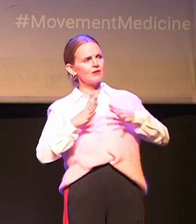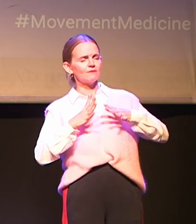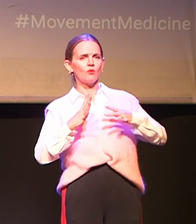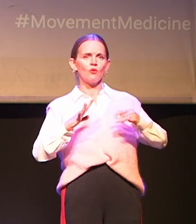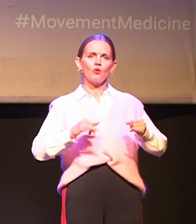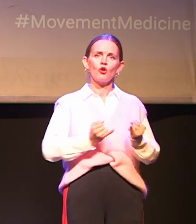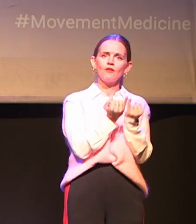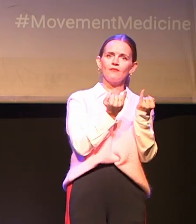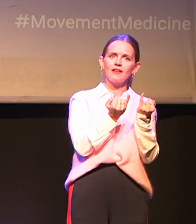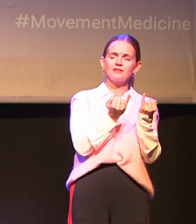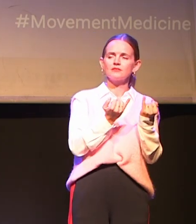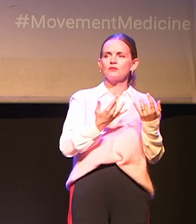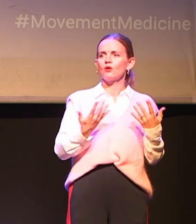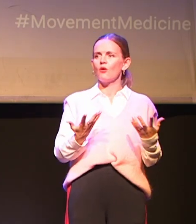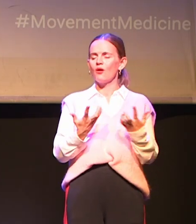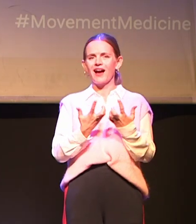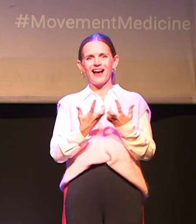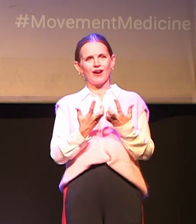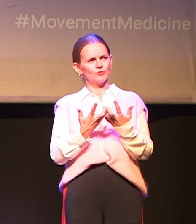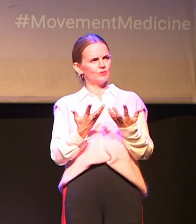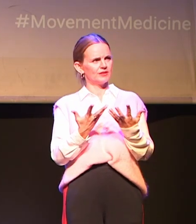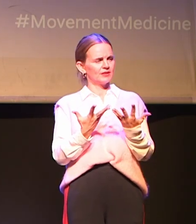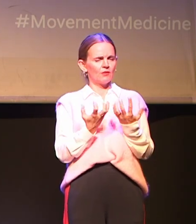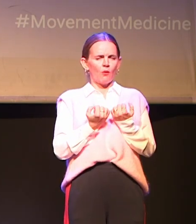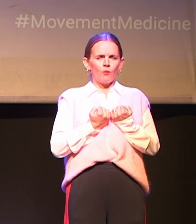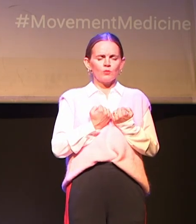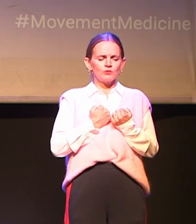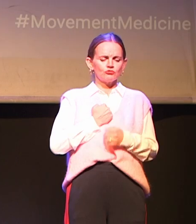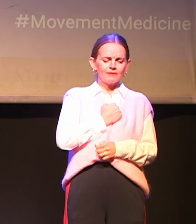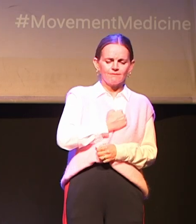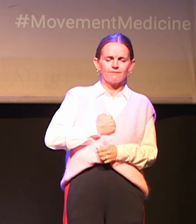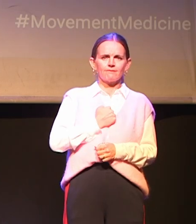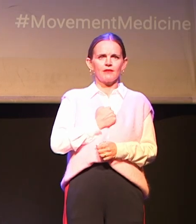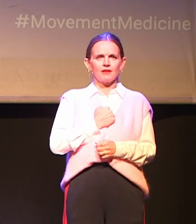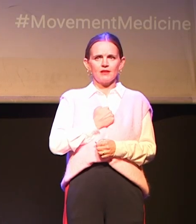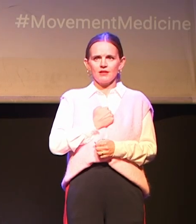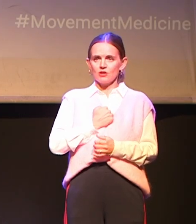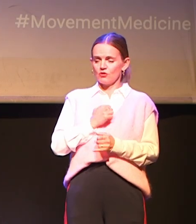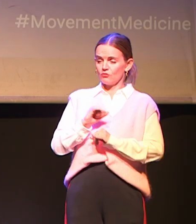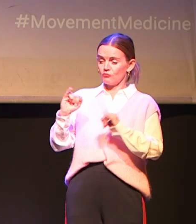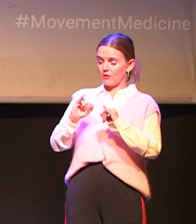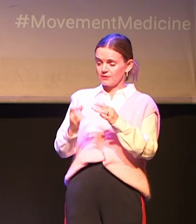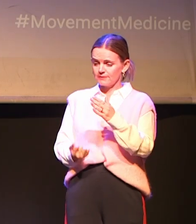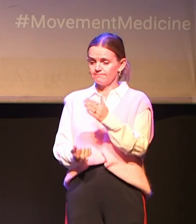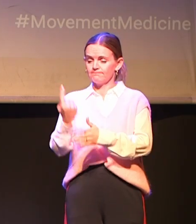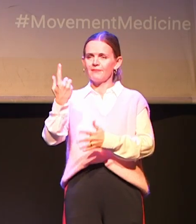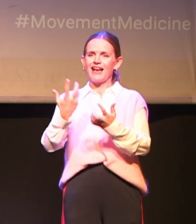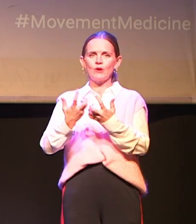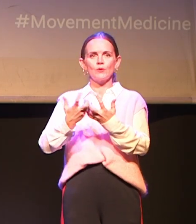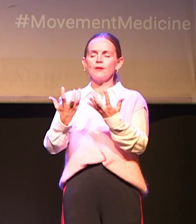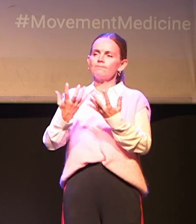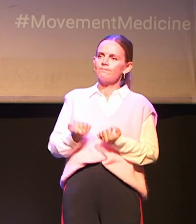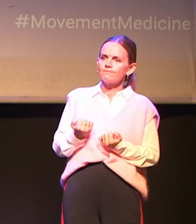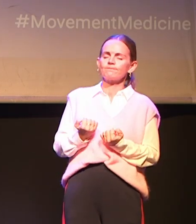Also around like how we hold those griefs and those moments of crisis that are ongoing, and being in practice.